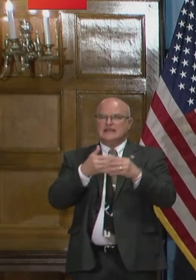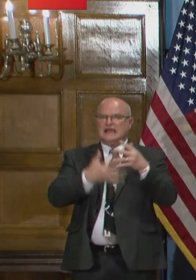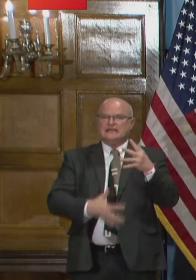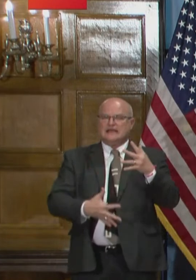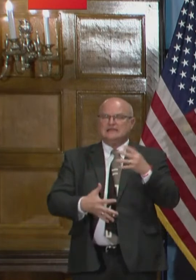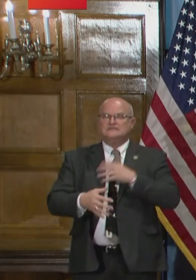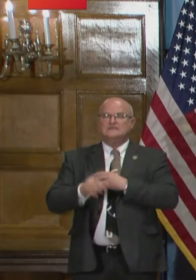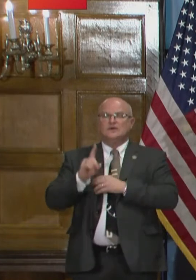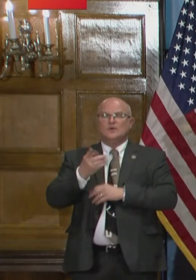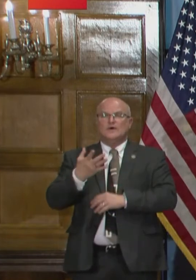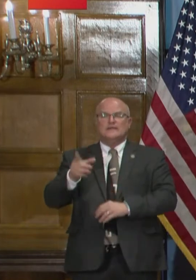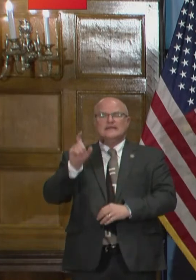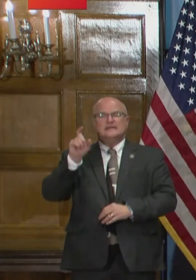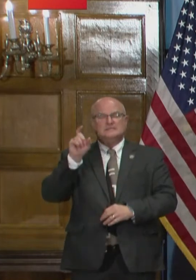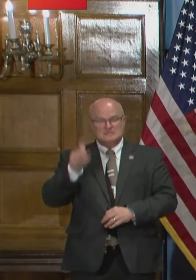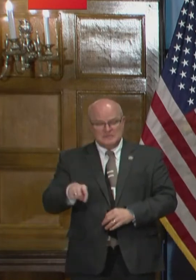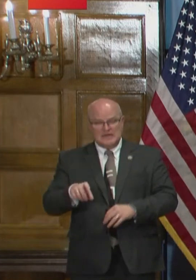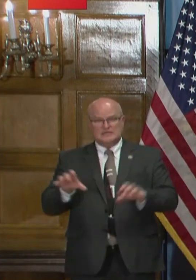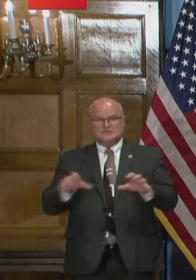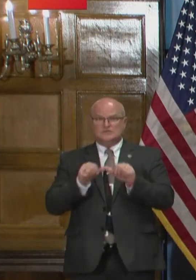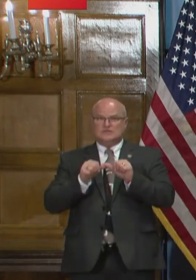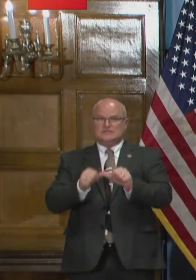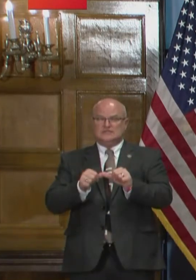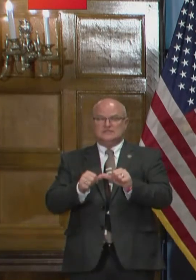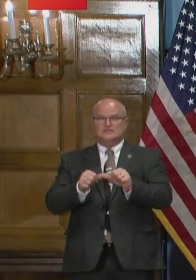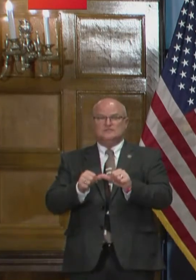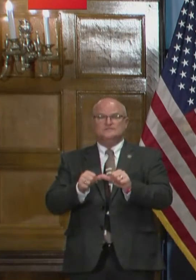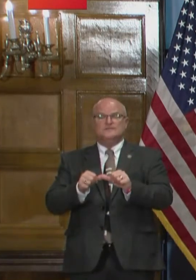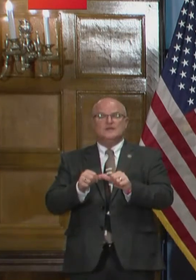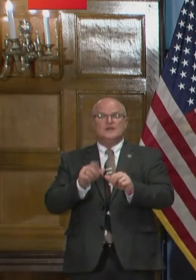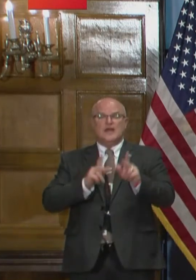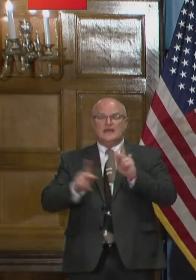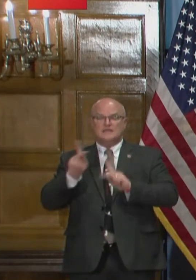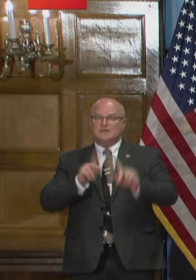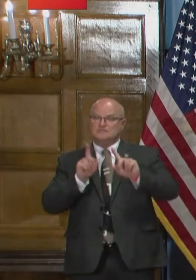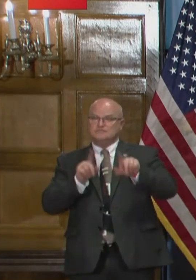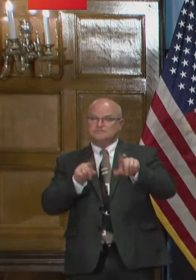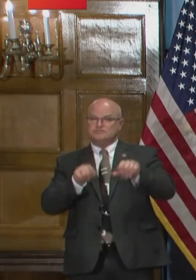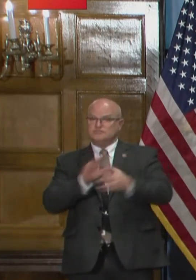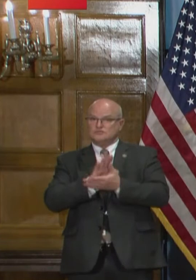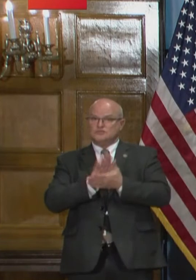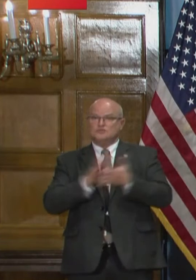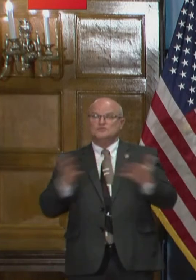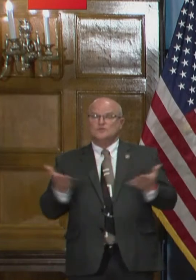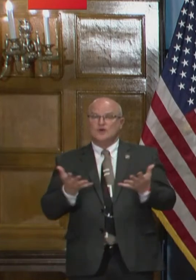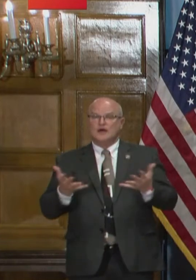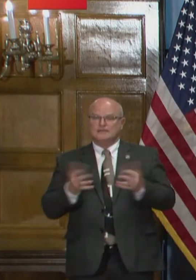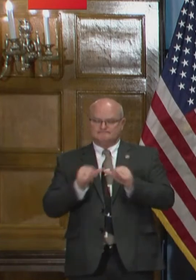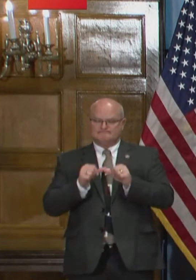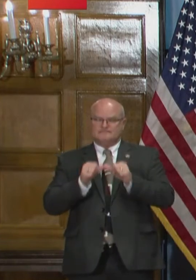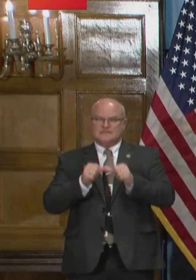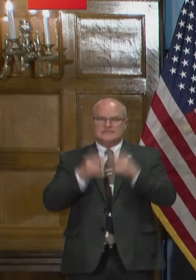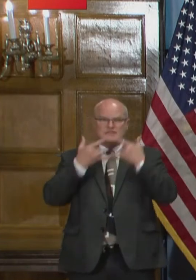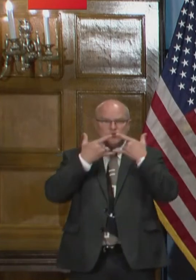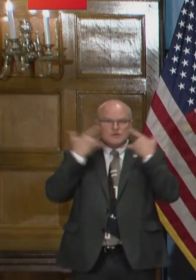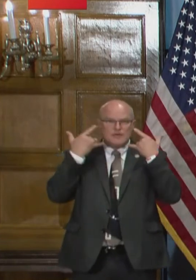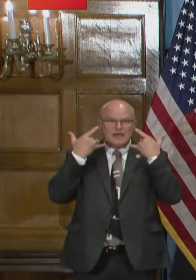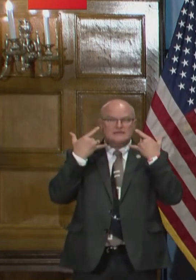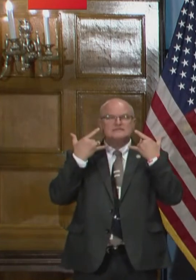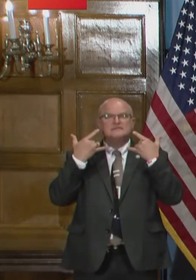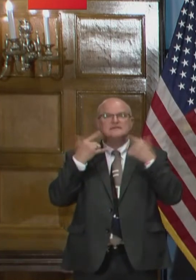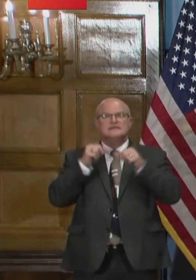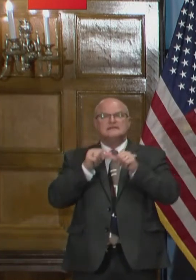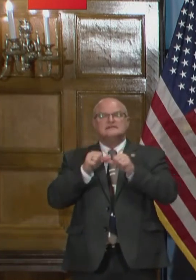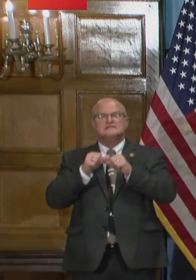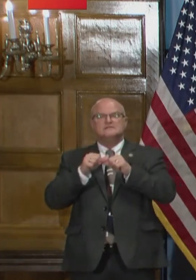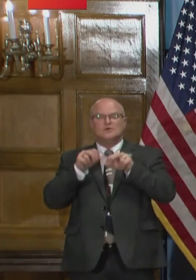must do, and I encourage our school districts and their patrons who attend these events, please continue wearing your mask. Please continue